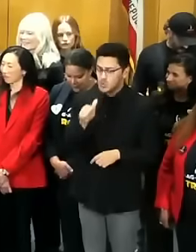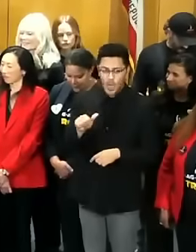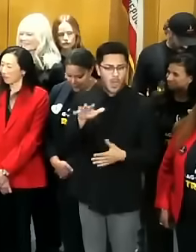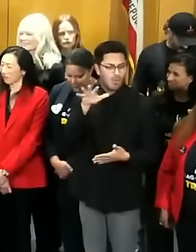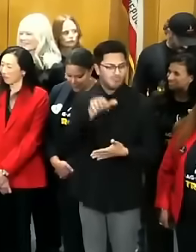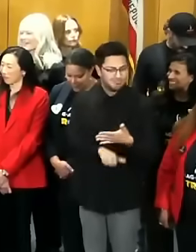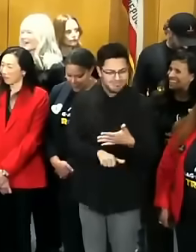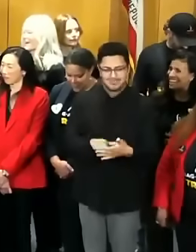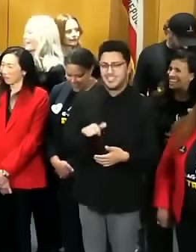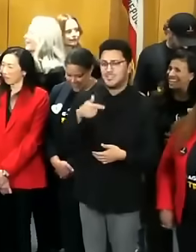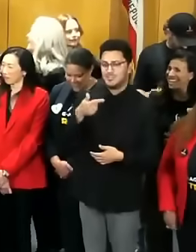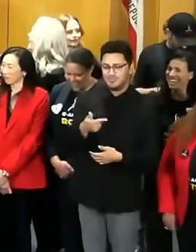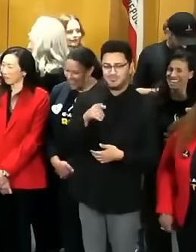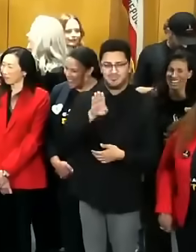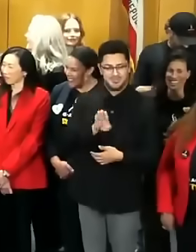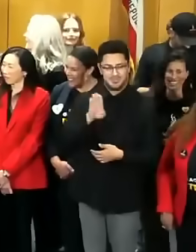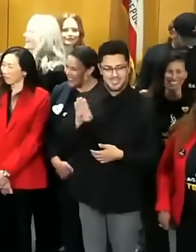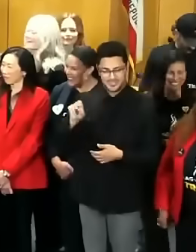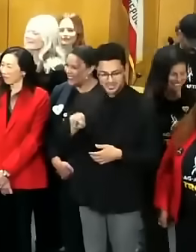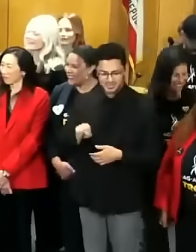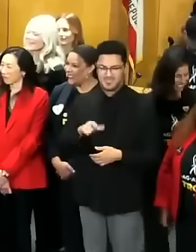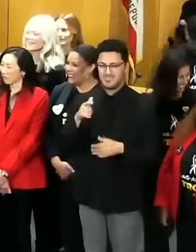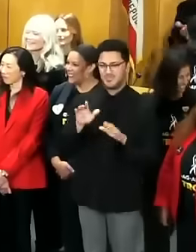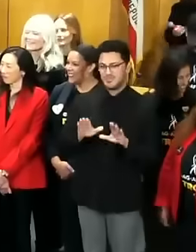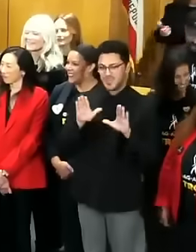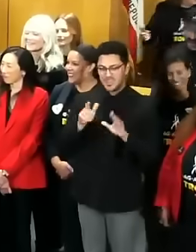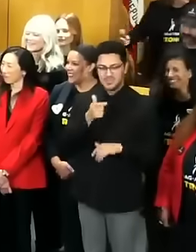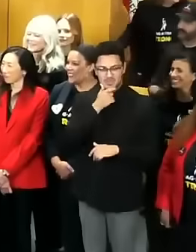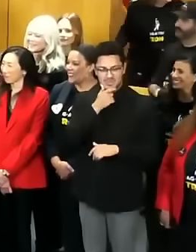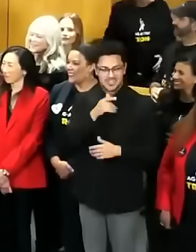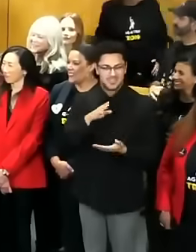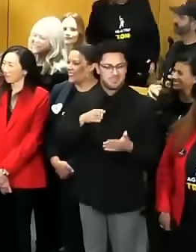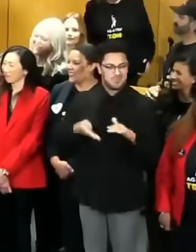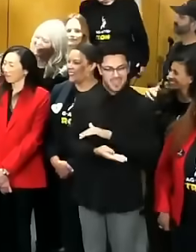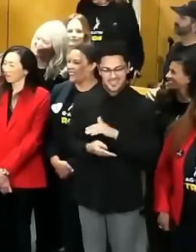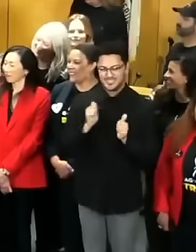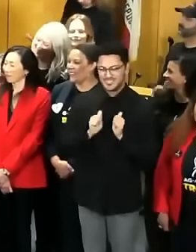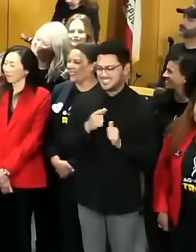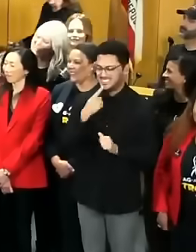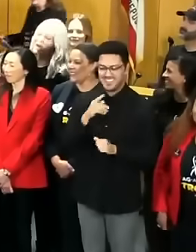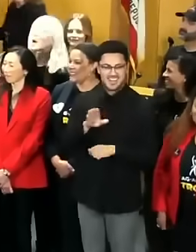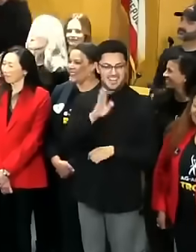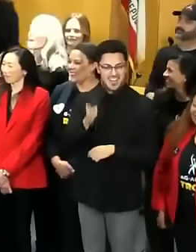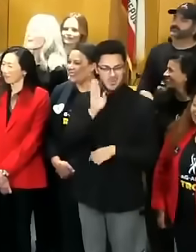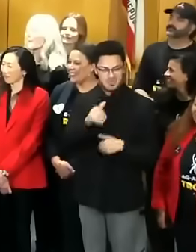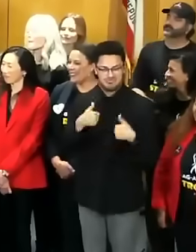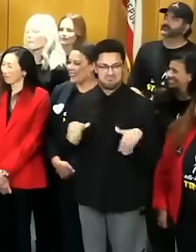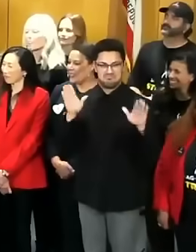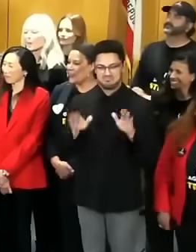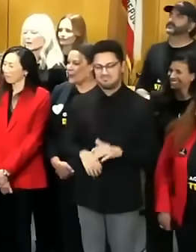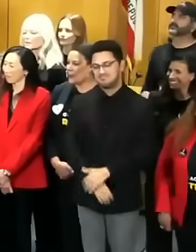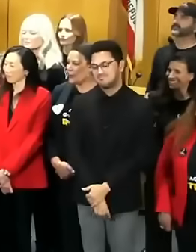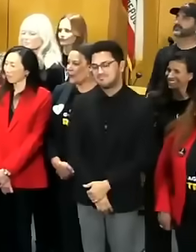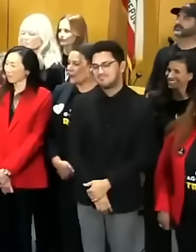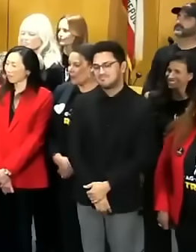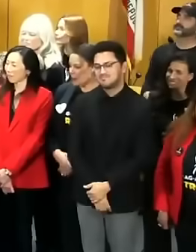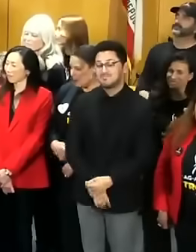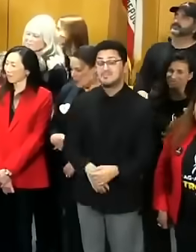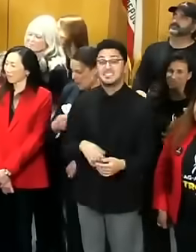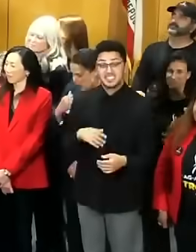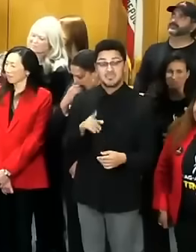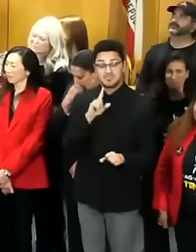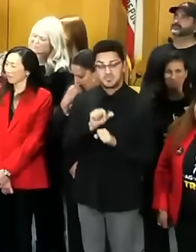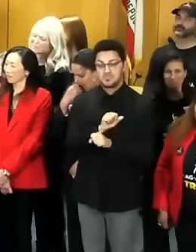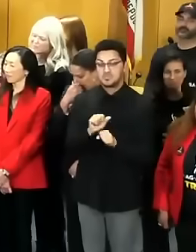British Baking Show. And he said, we never will. In fact, when we finally, you